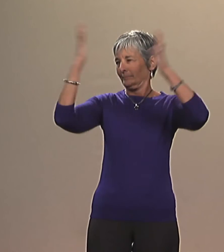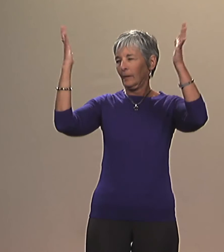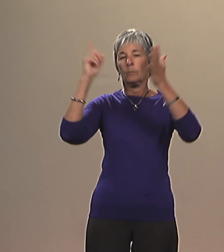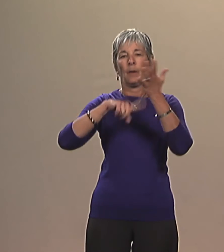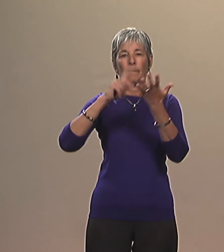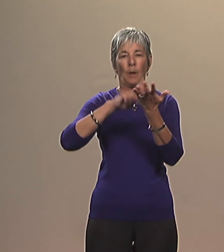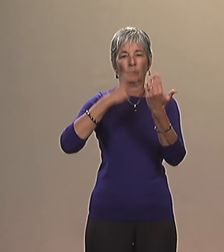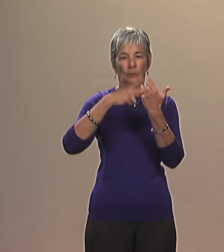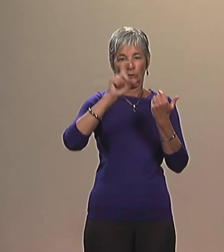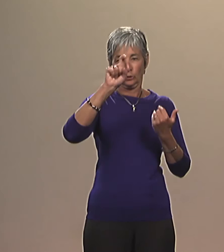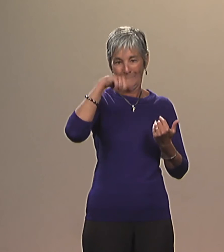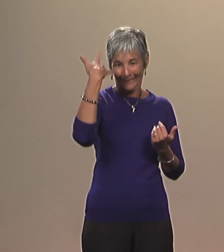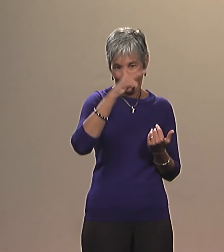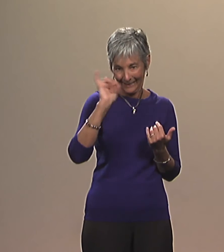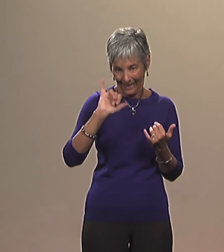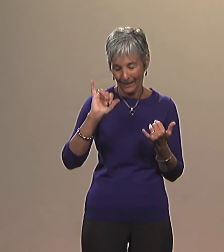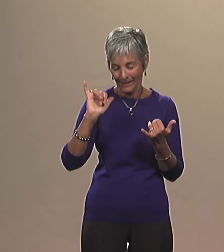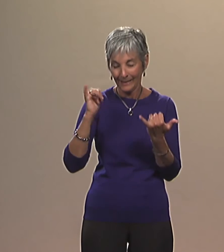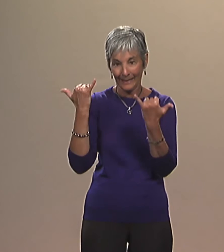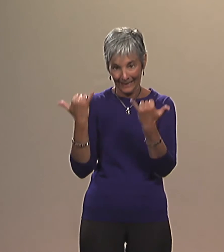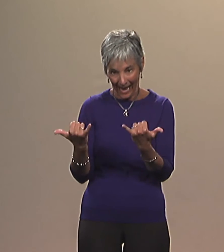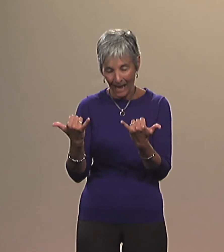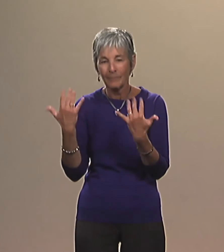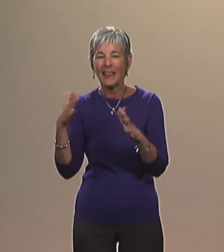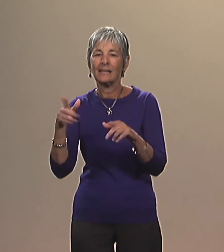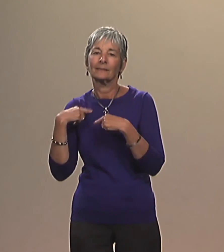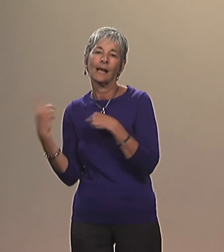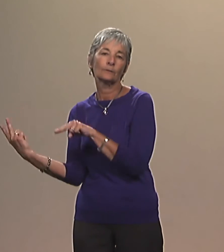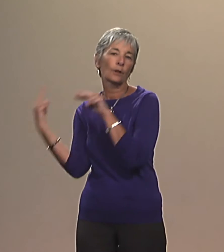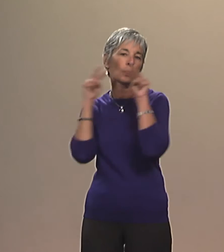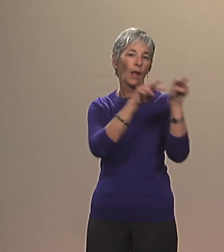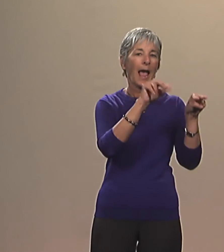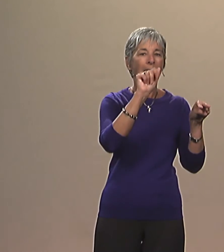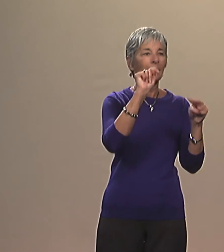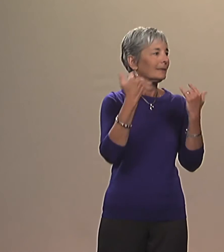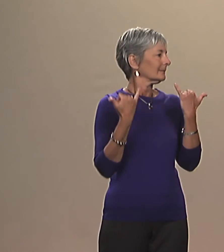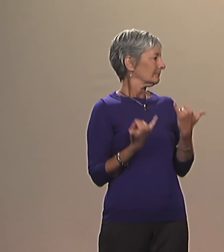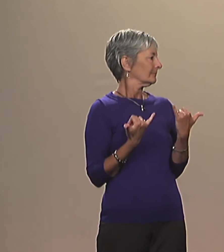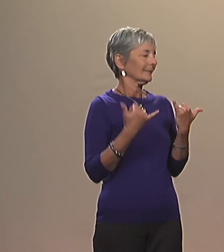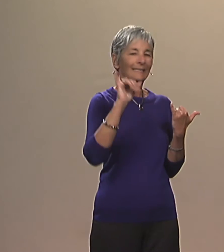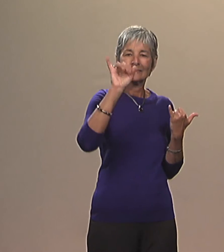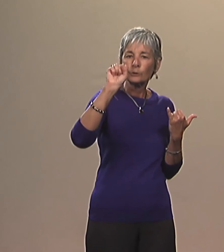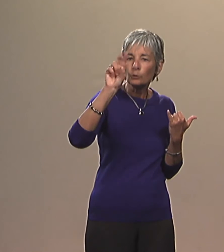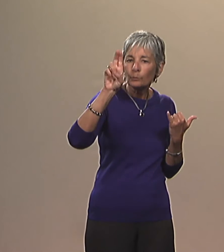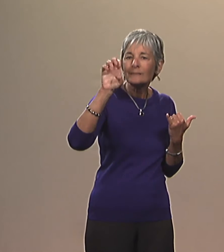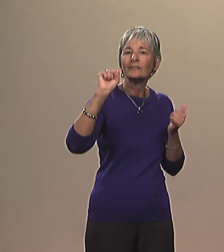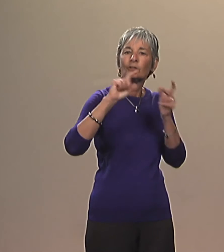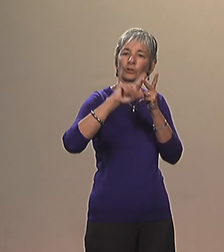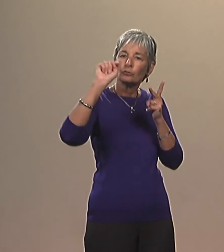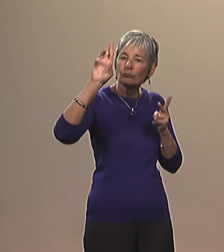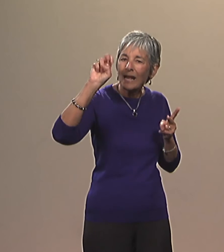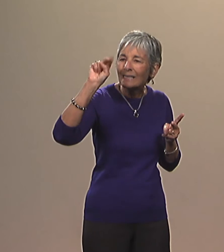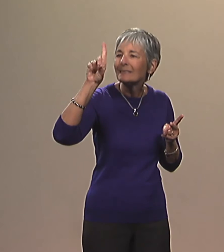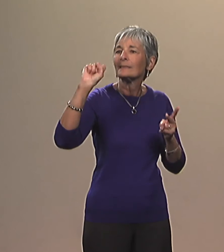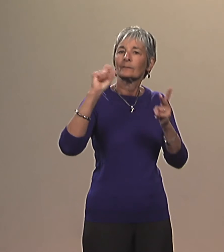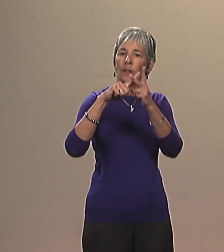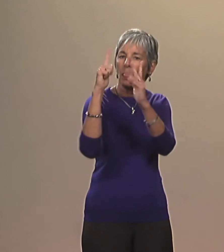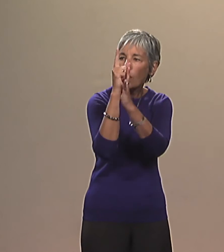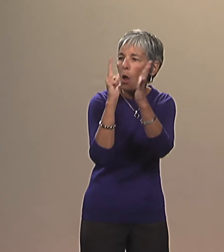Now, let's envision what a program should look like. In doing so, we can look back at the issues, the trends, and the